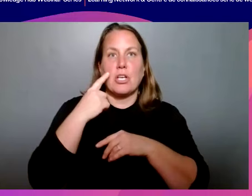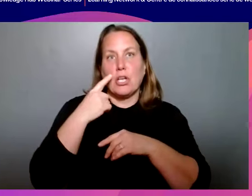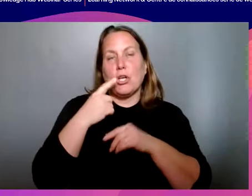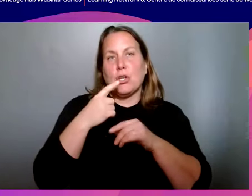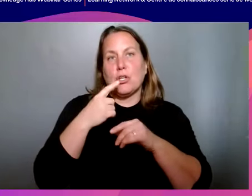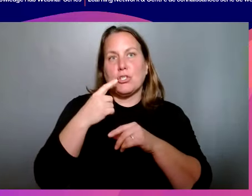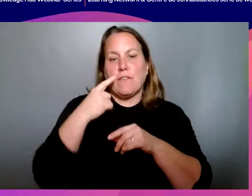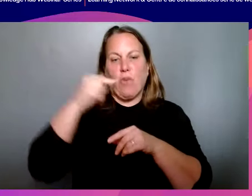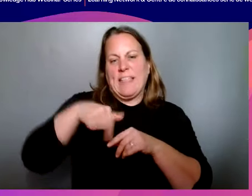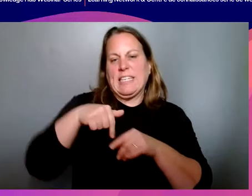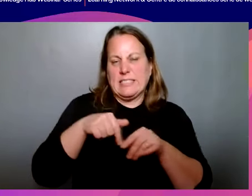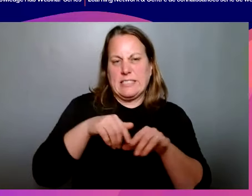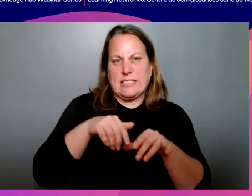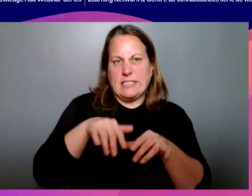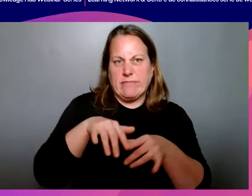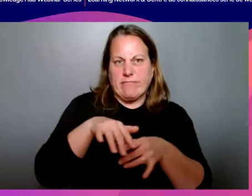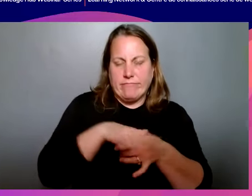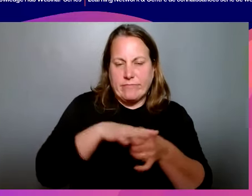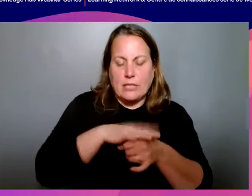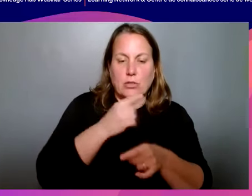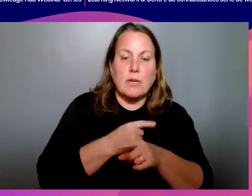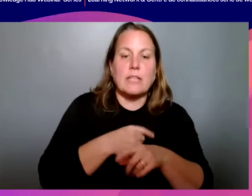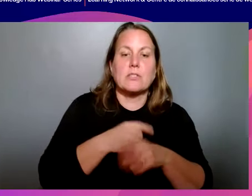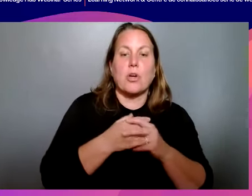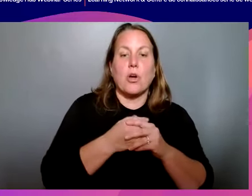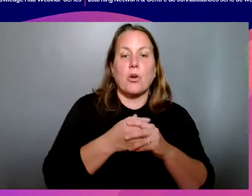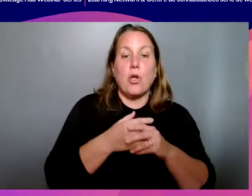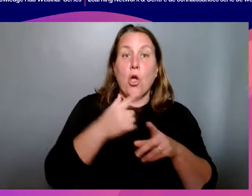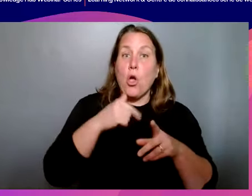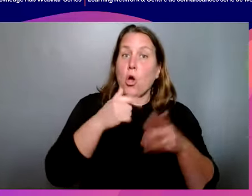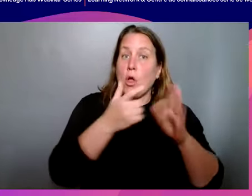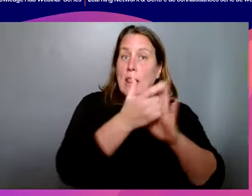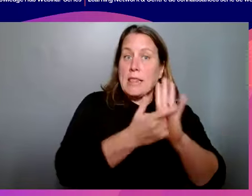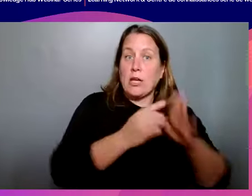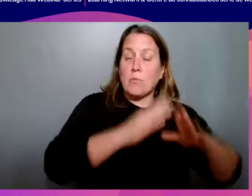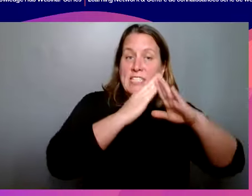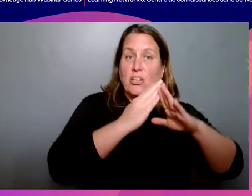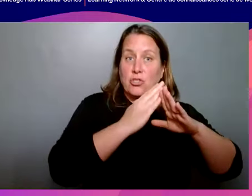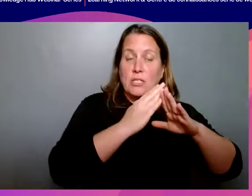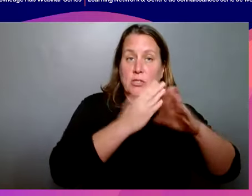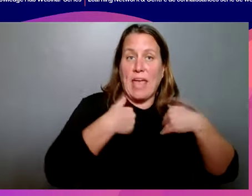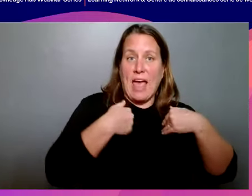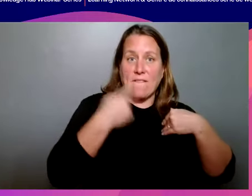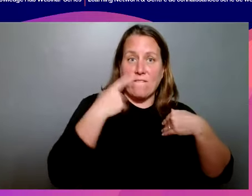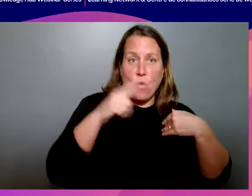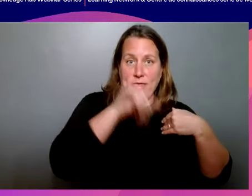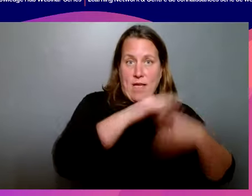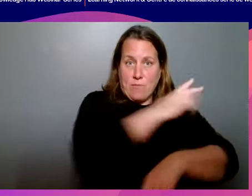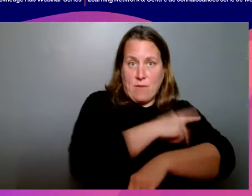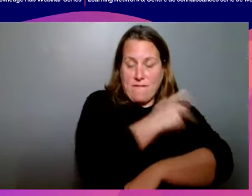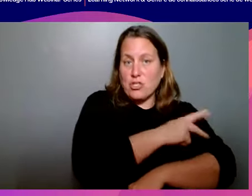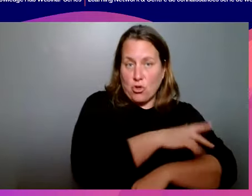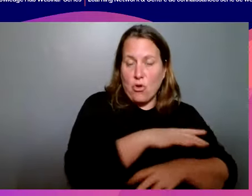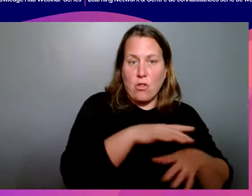the sector. While legal protections exist at both the federal and provincial level, systematic inequities